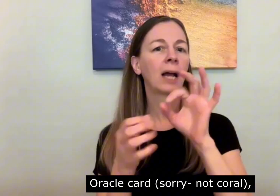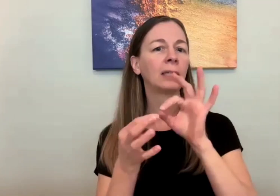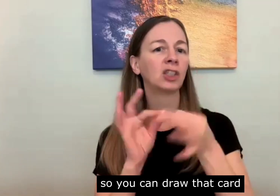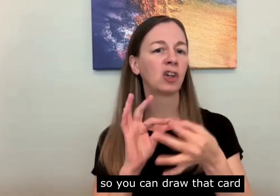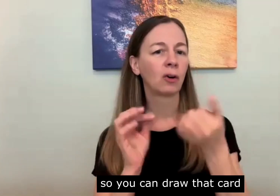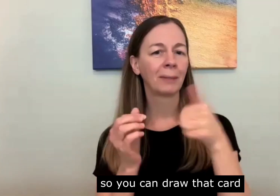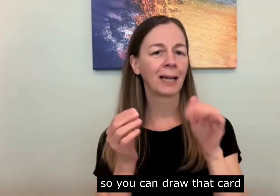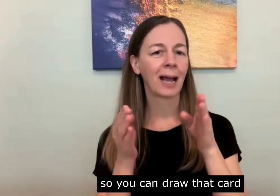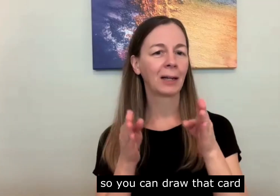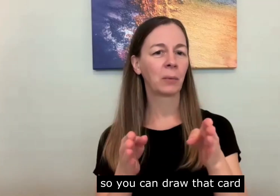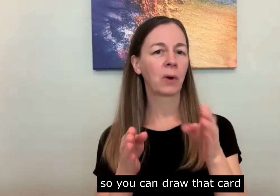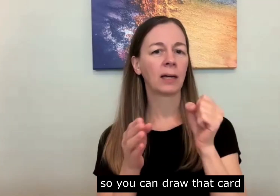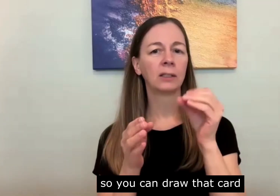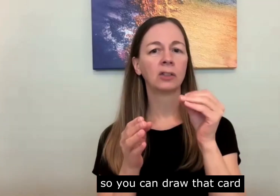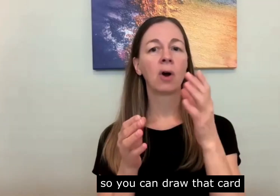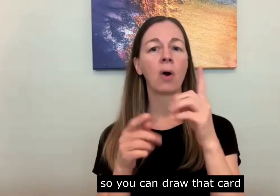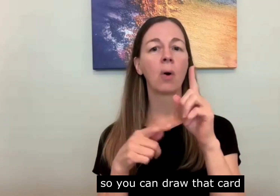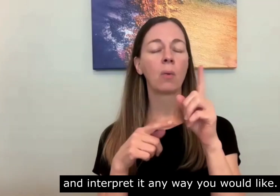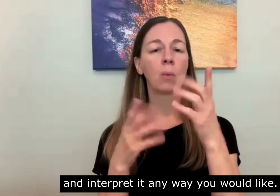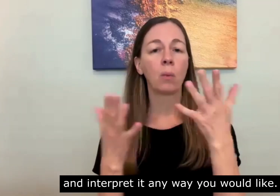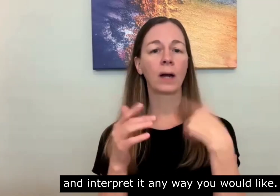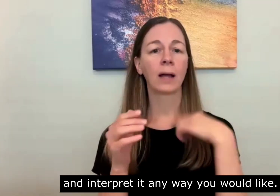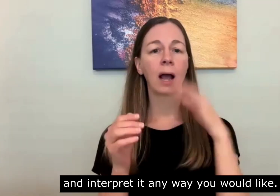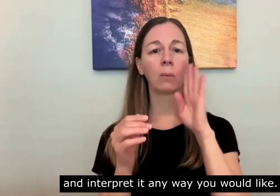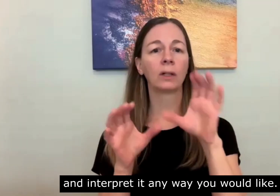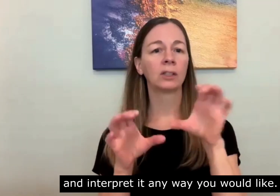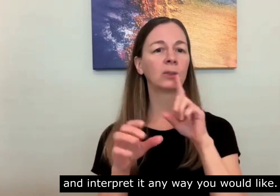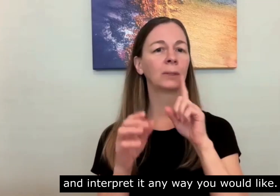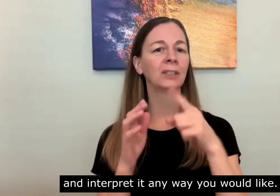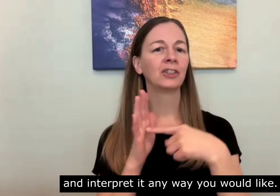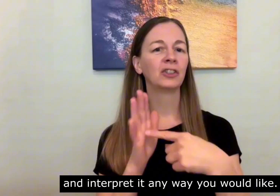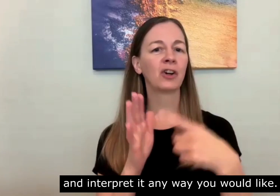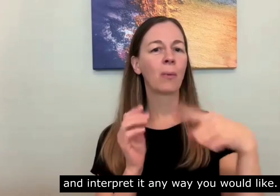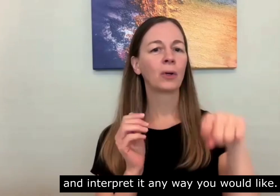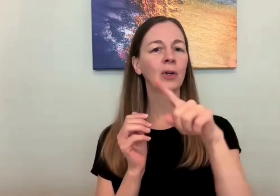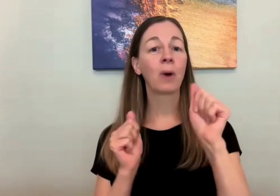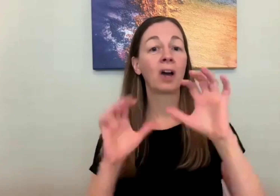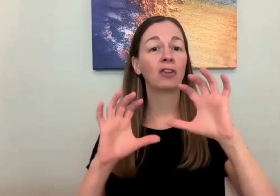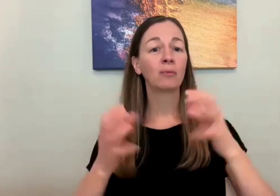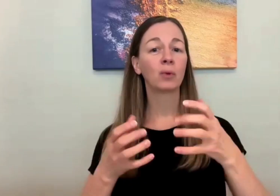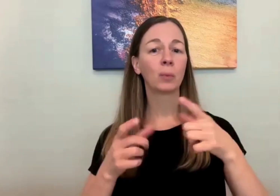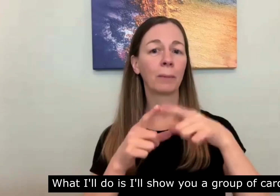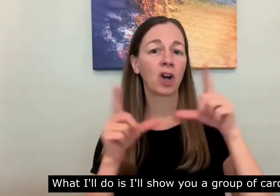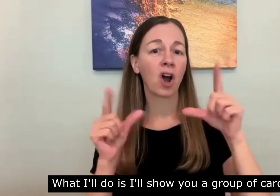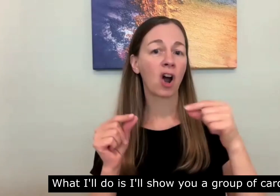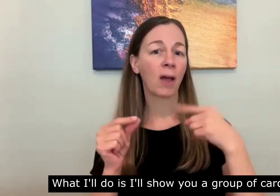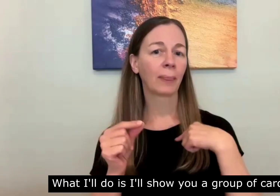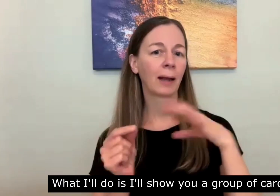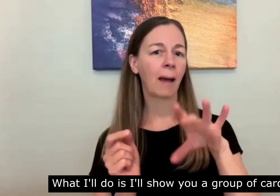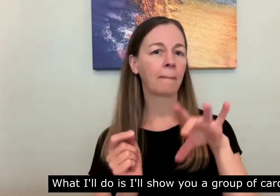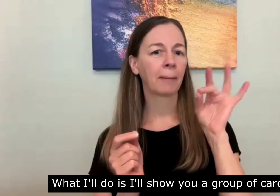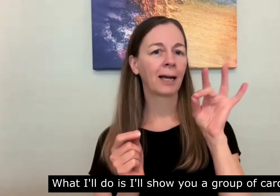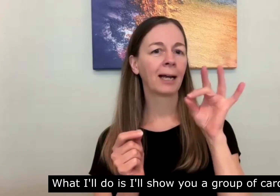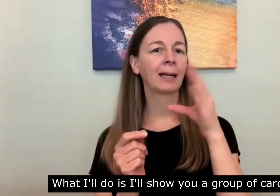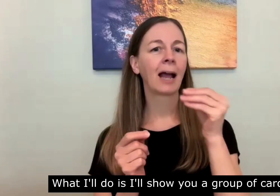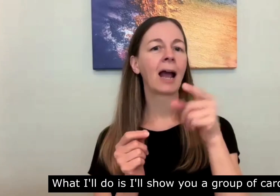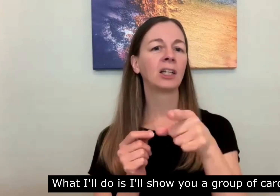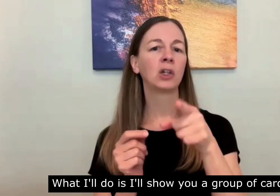you can draw that card and interpret it any way you would like. What I'll do is I'll show you a group of cards and